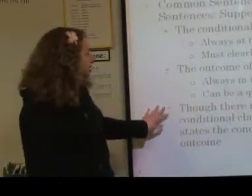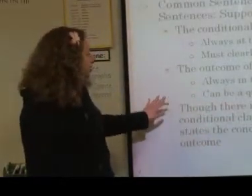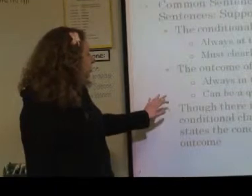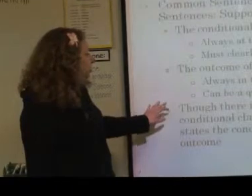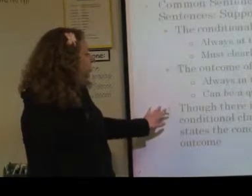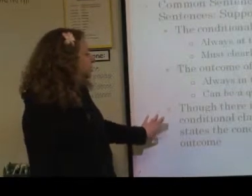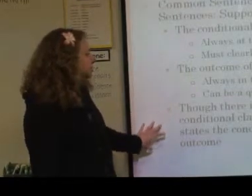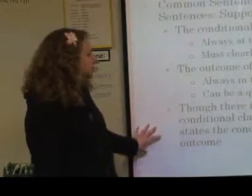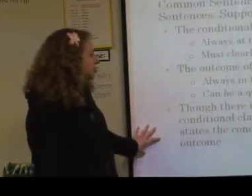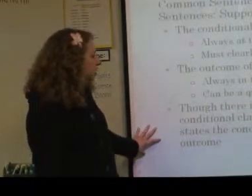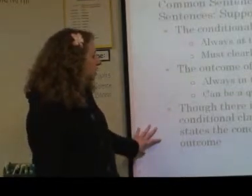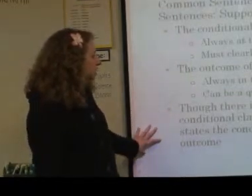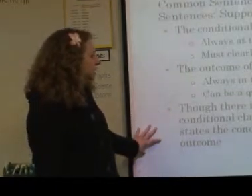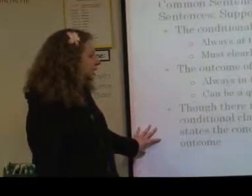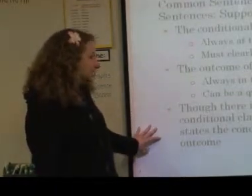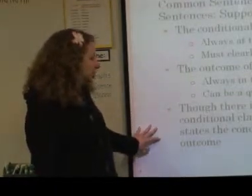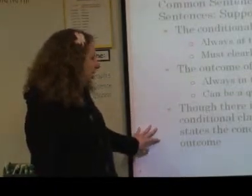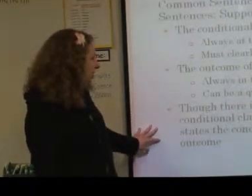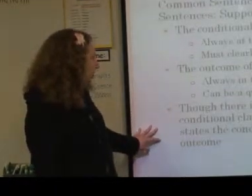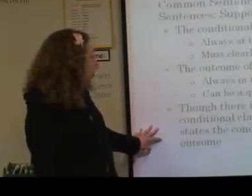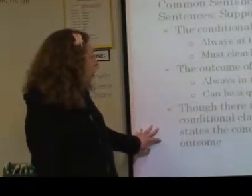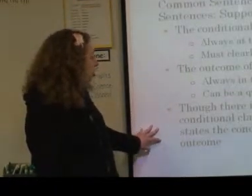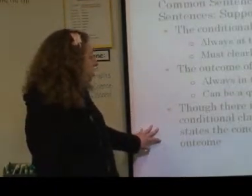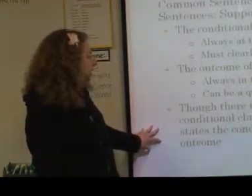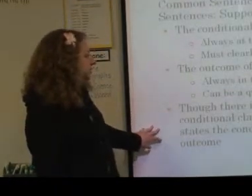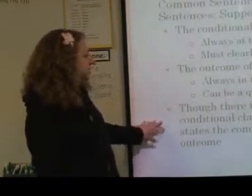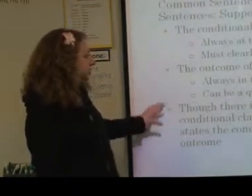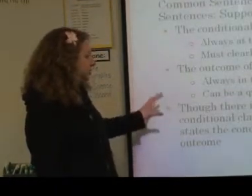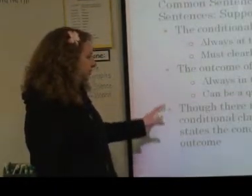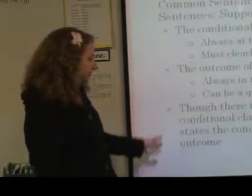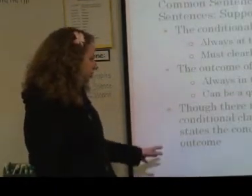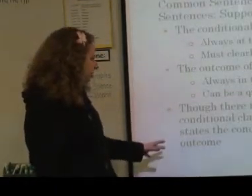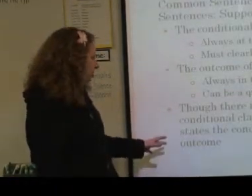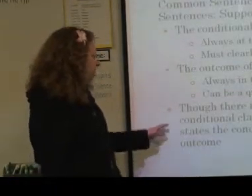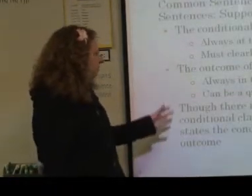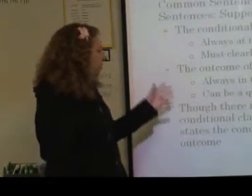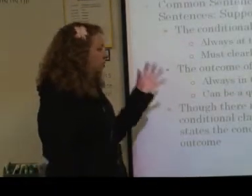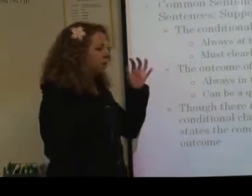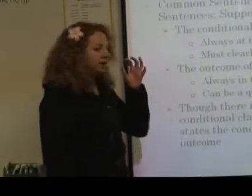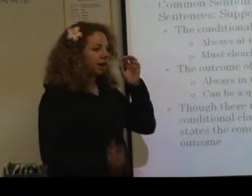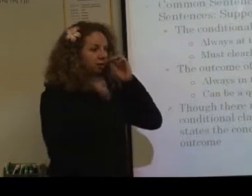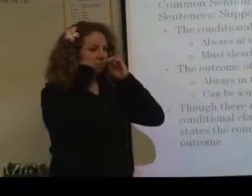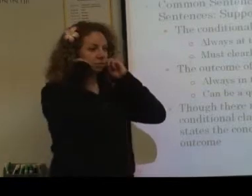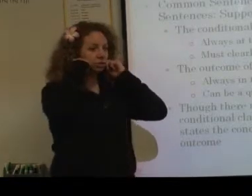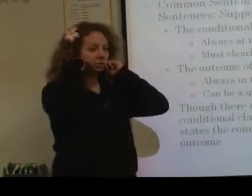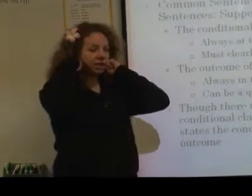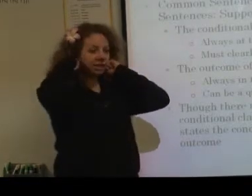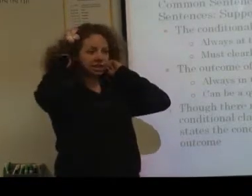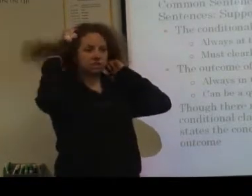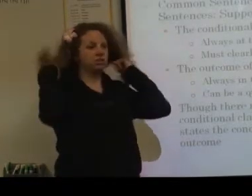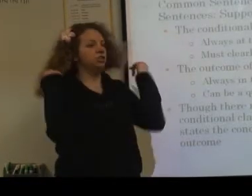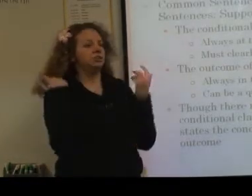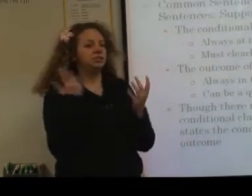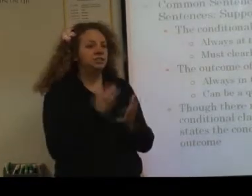in the ordering of conditional clauses in English, ASL always states the condition first, followed by the outcome. So in English, then you could